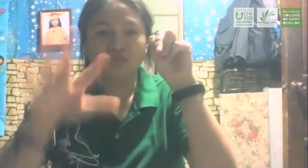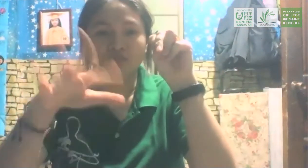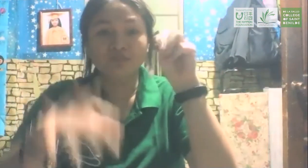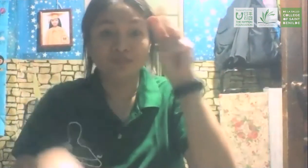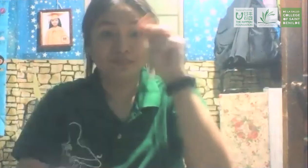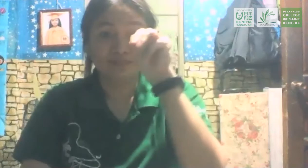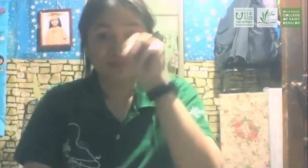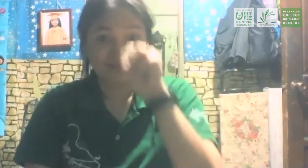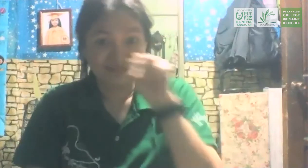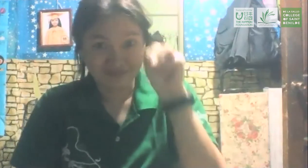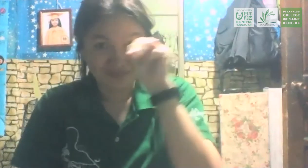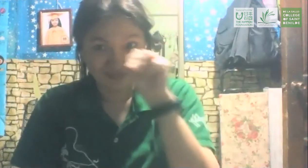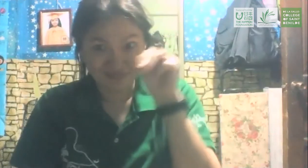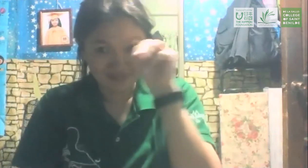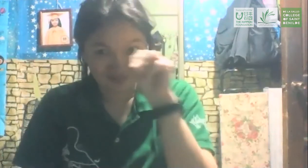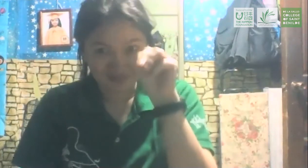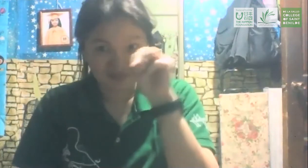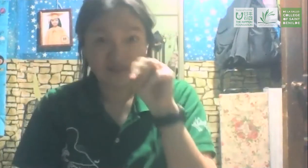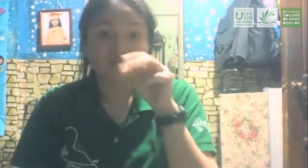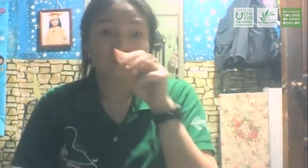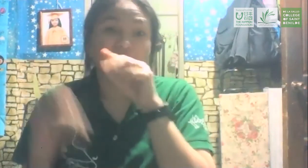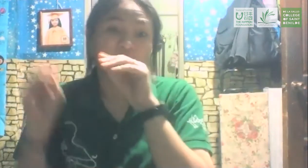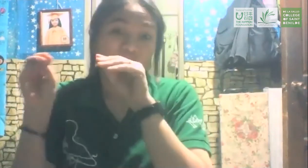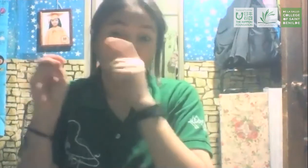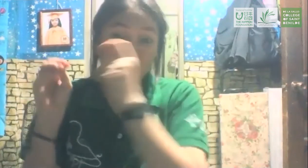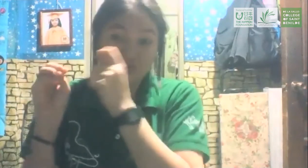So Monday